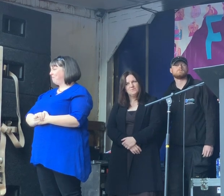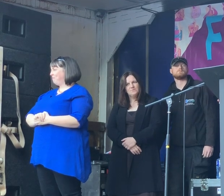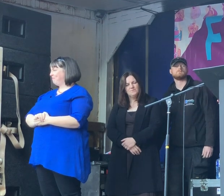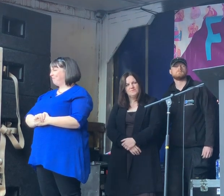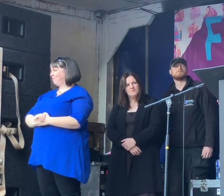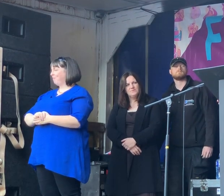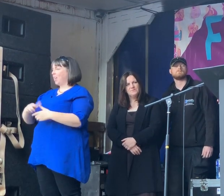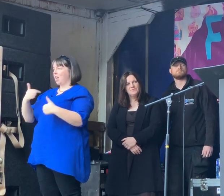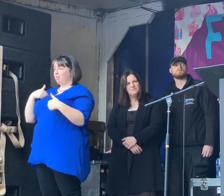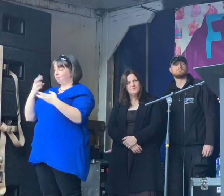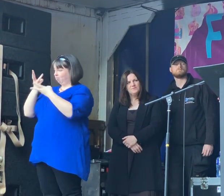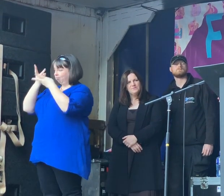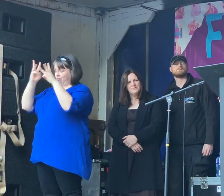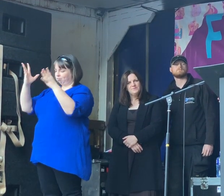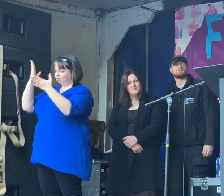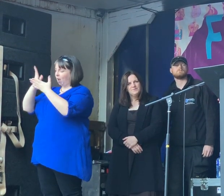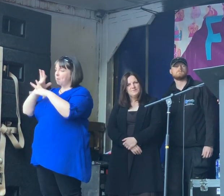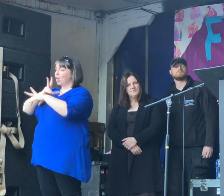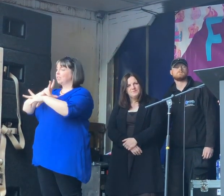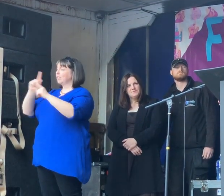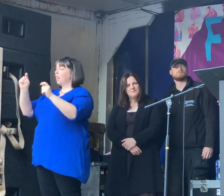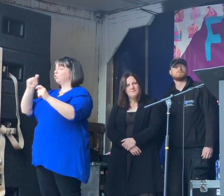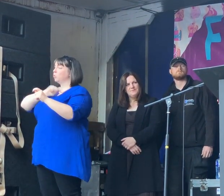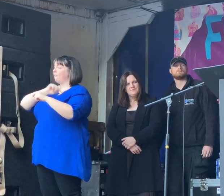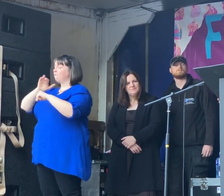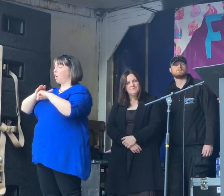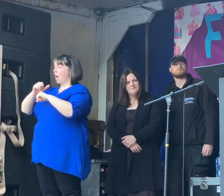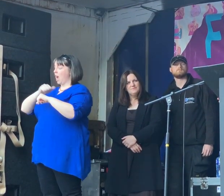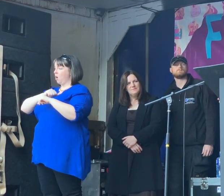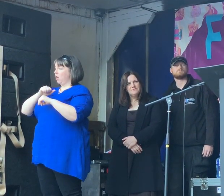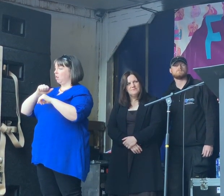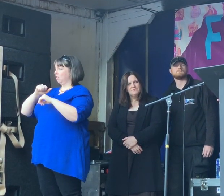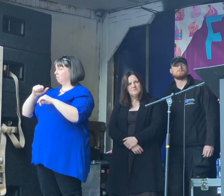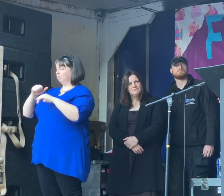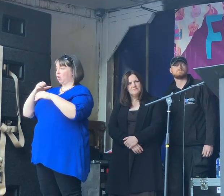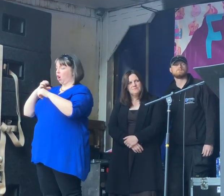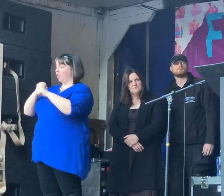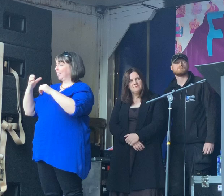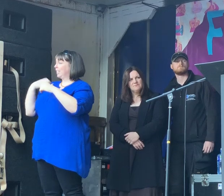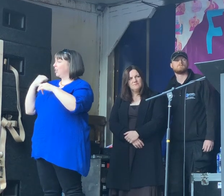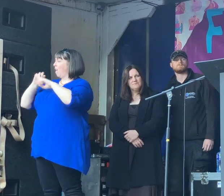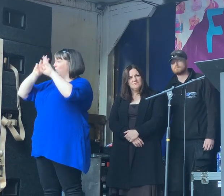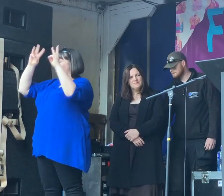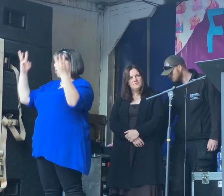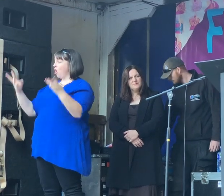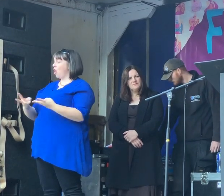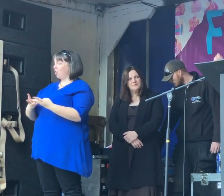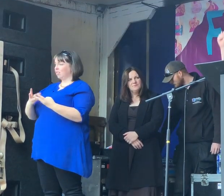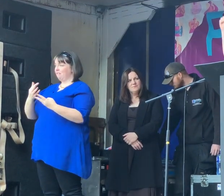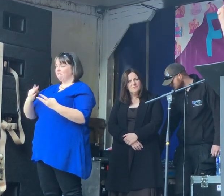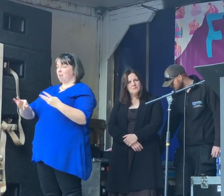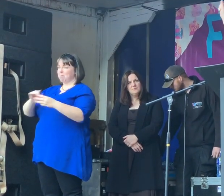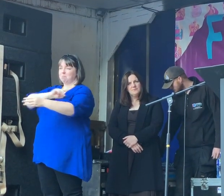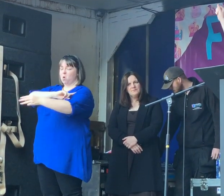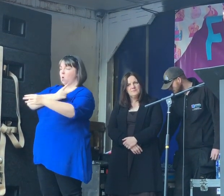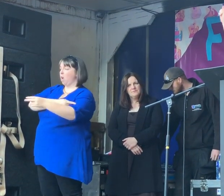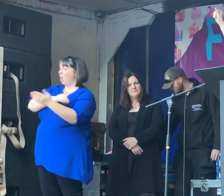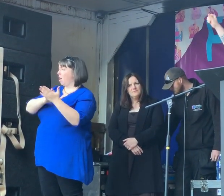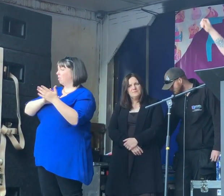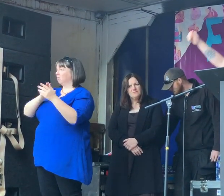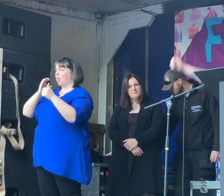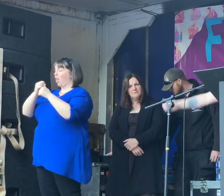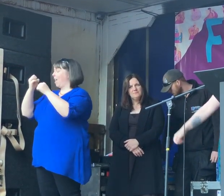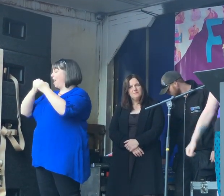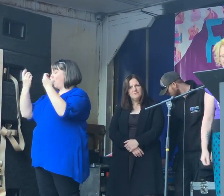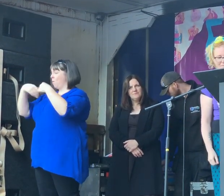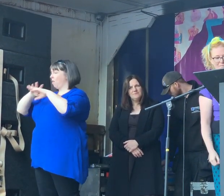And we won't stop until that is true for our siblings the world over, from Argentina to Poland and beyond.